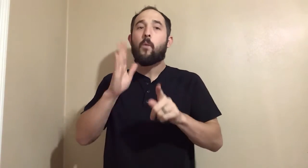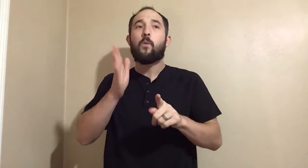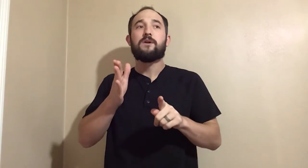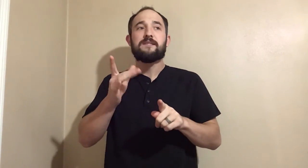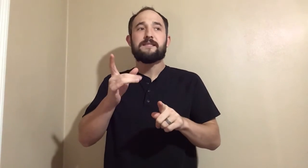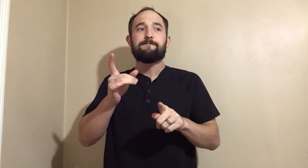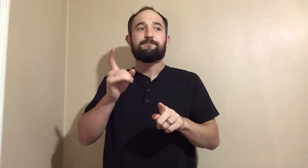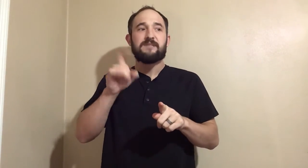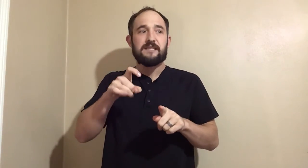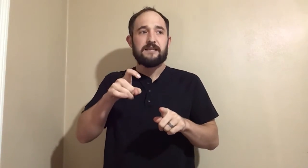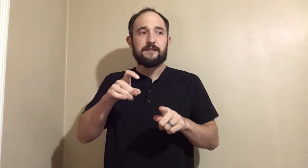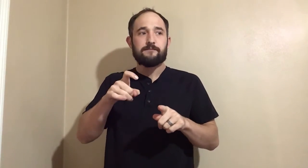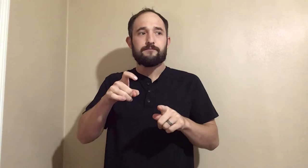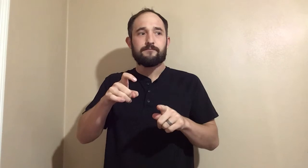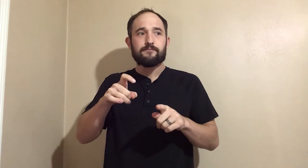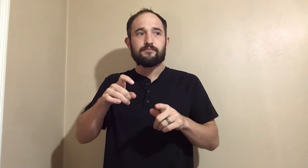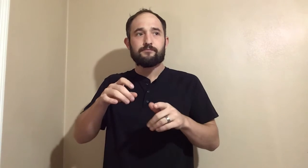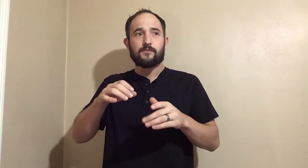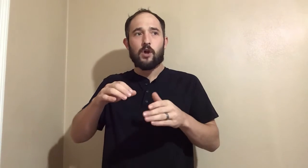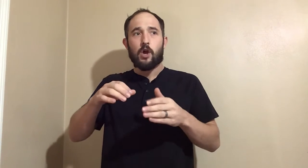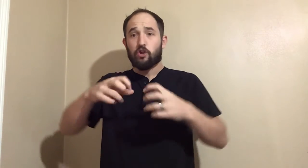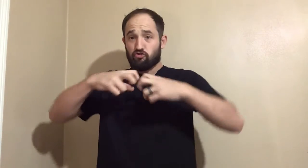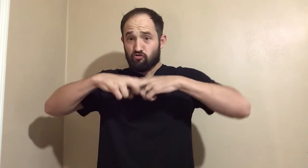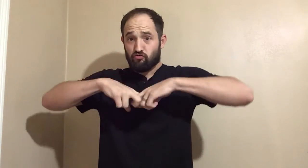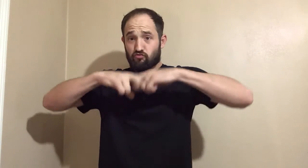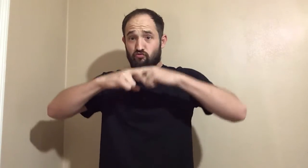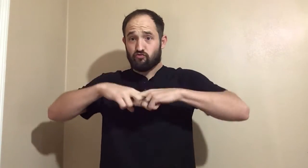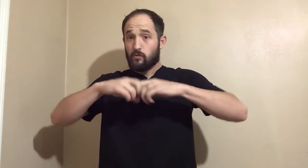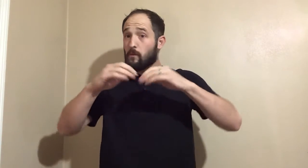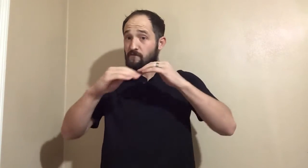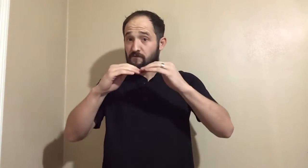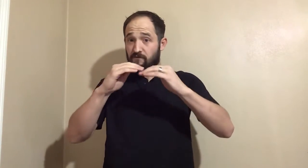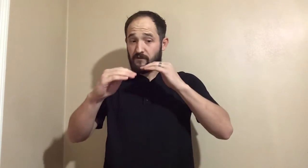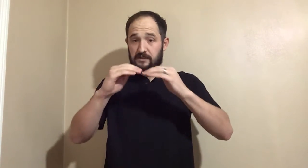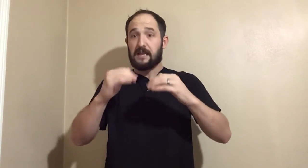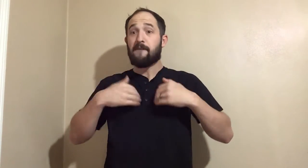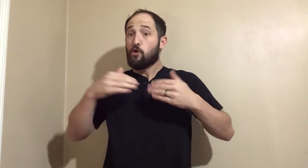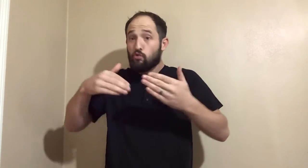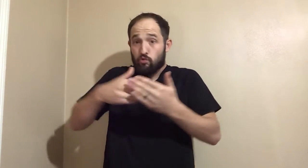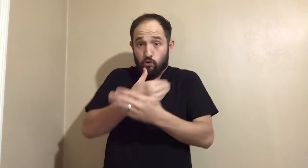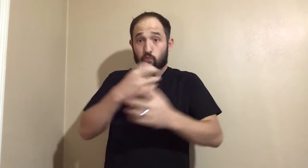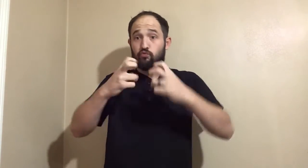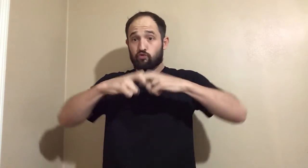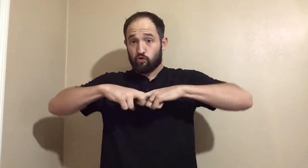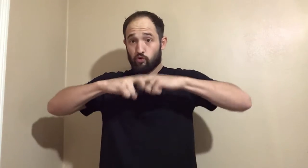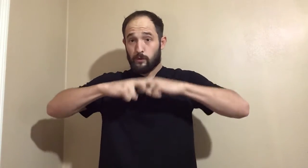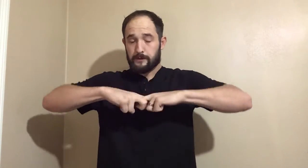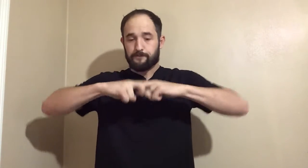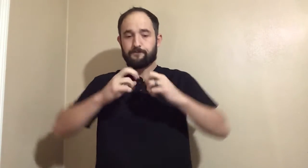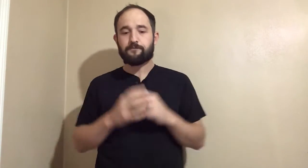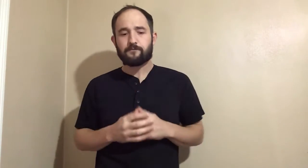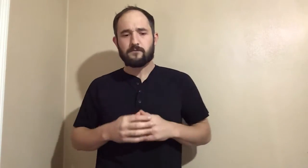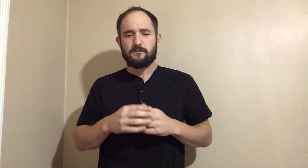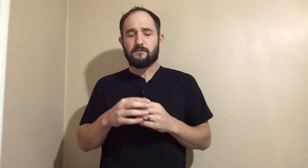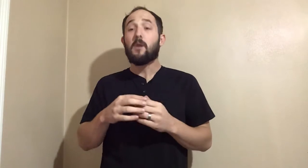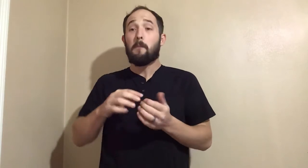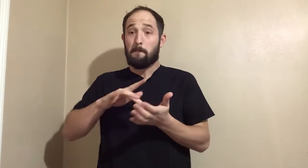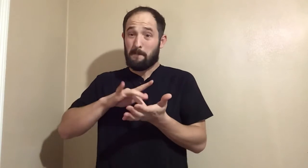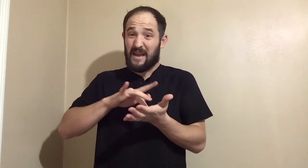it. And usually non-pharmacologic measures will ease the pain, but sometimes patients